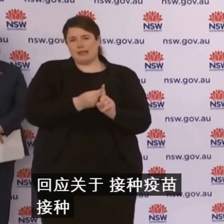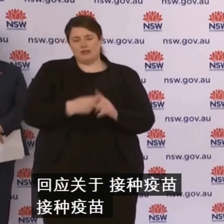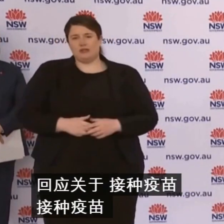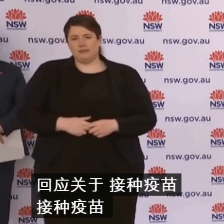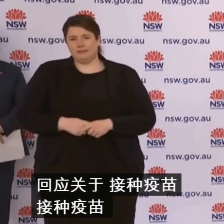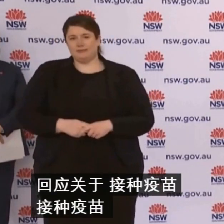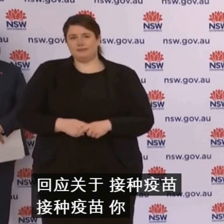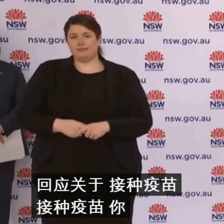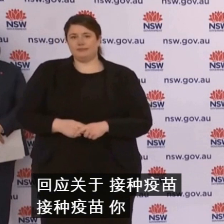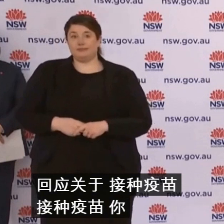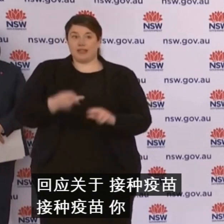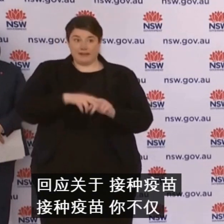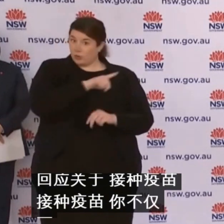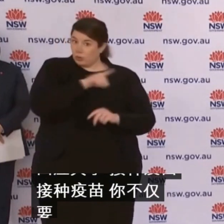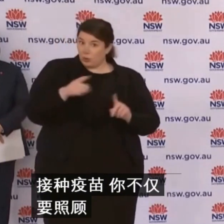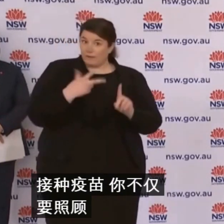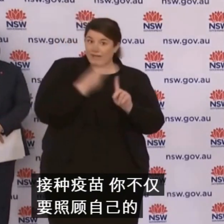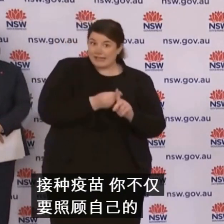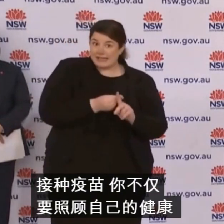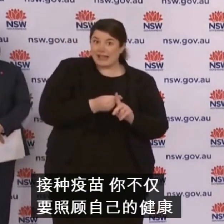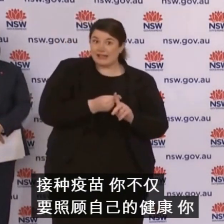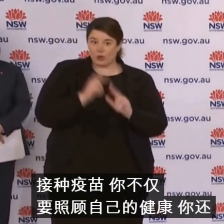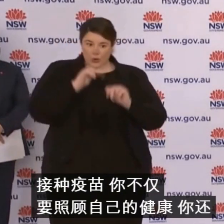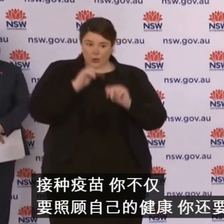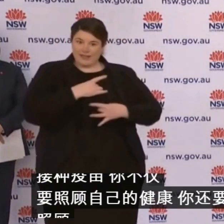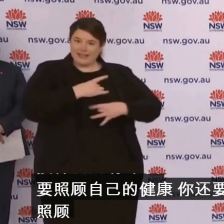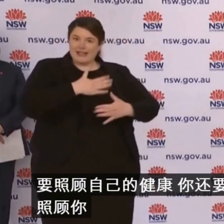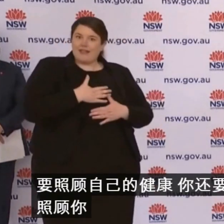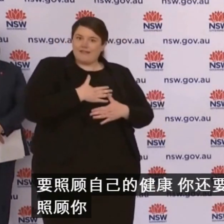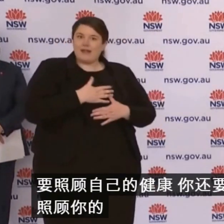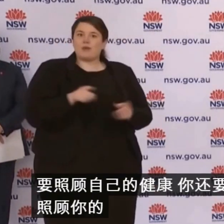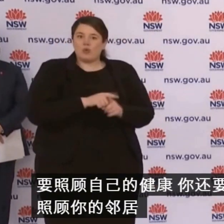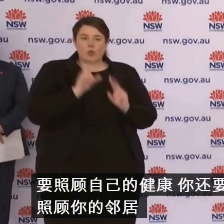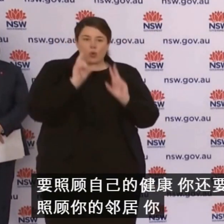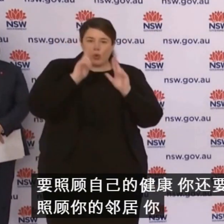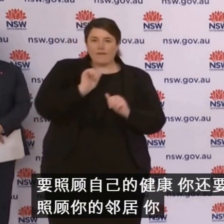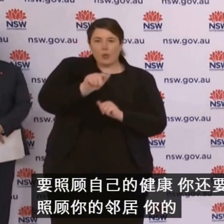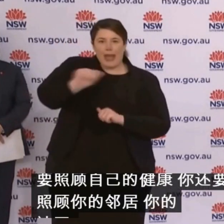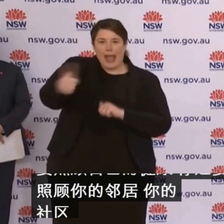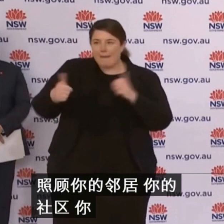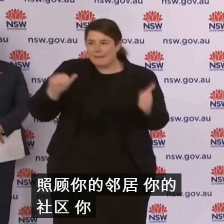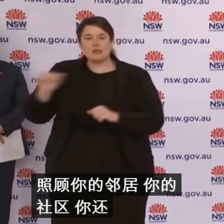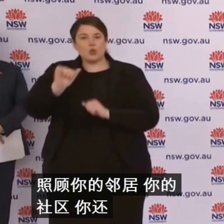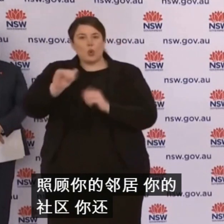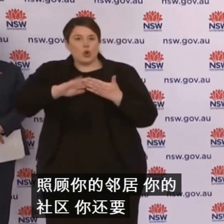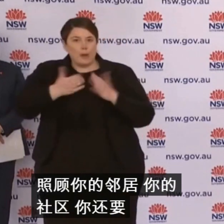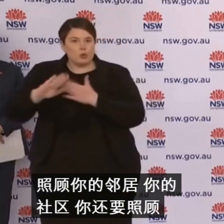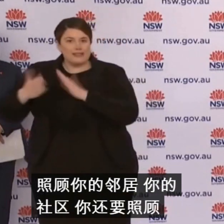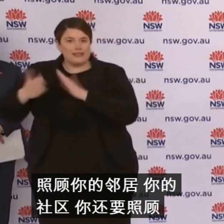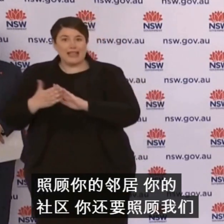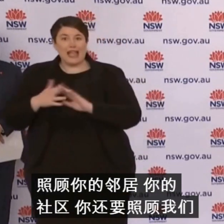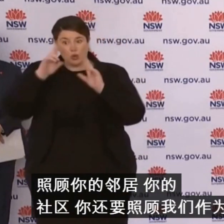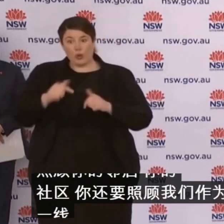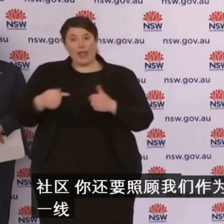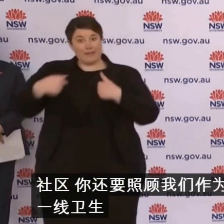getting vaccinated, you are not only looking after your own health, you're looking after your neighbours, your community, and you're looking after